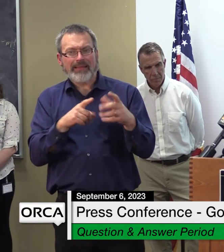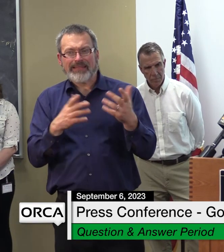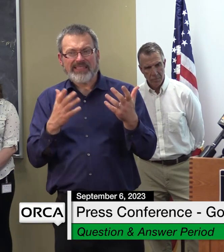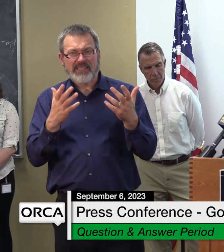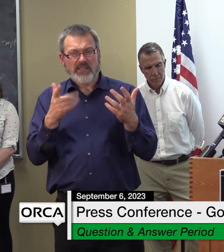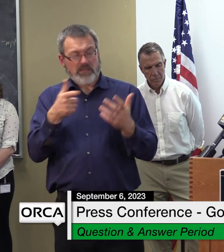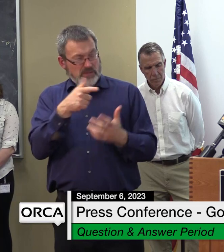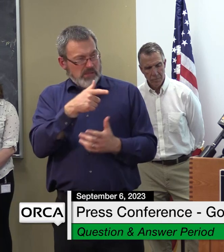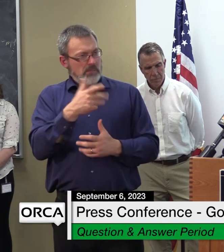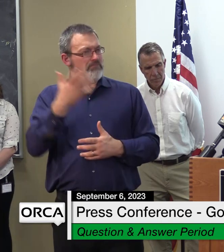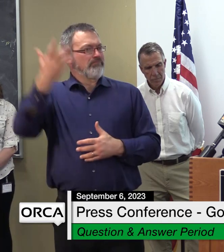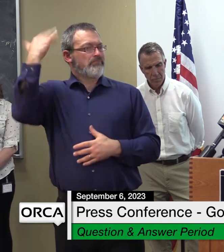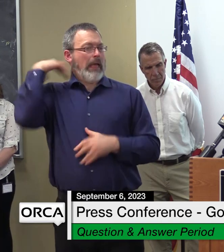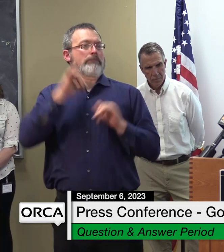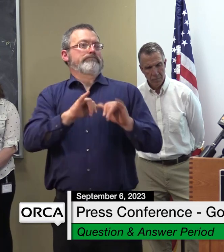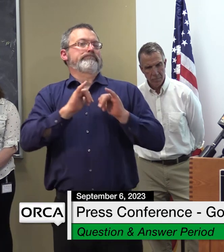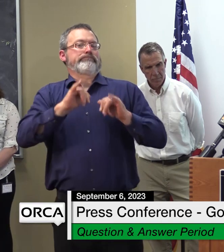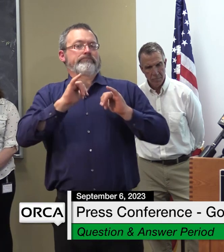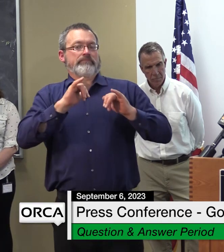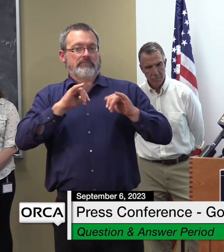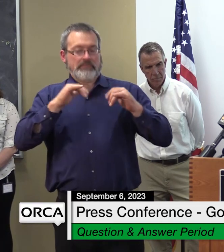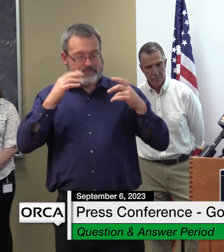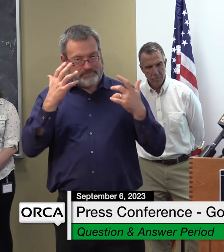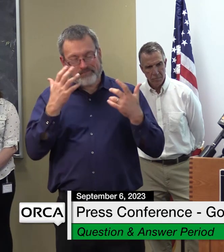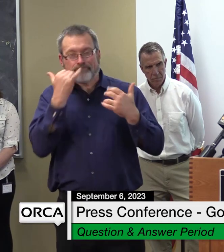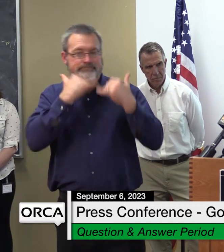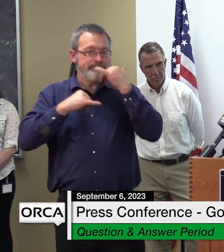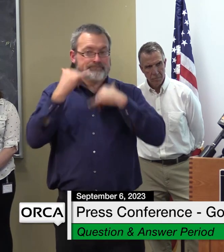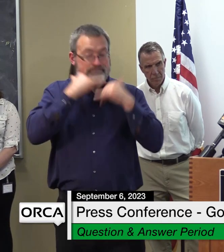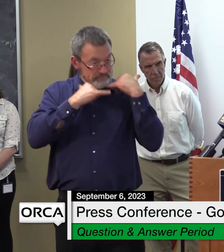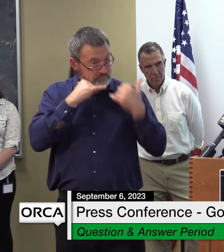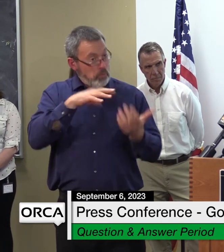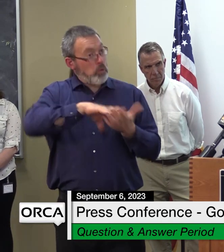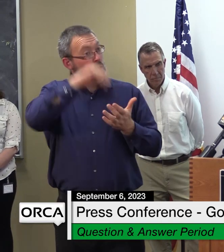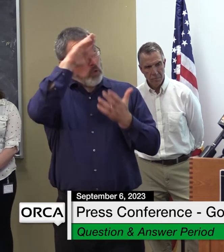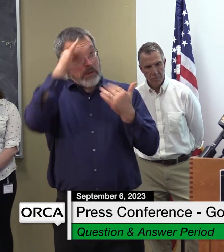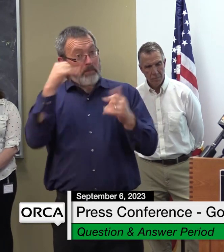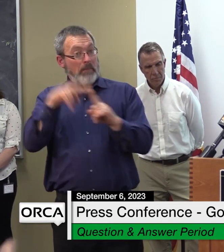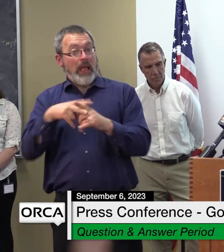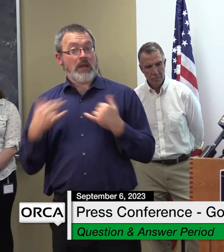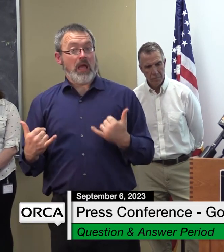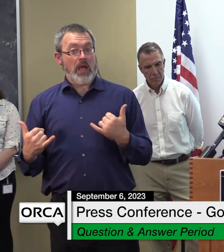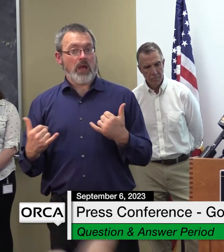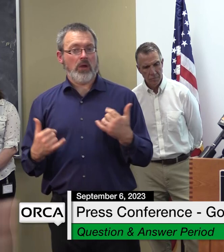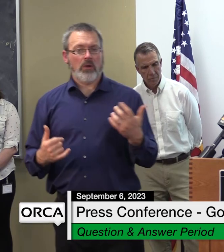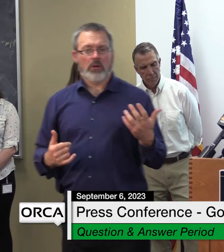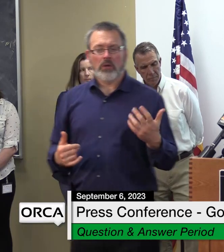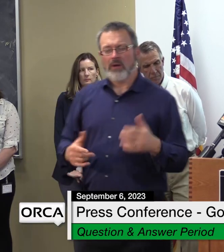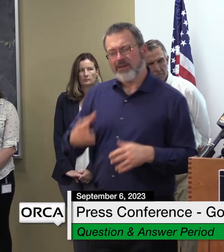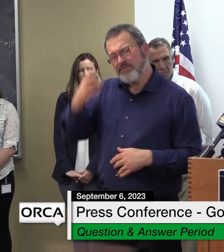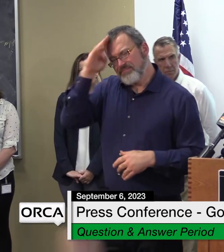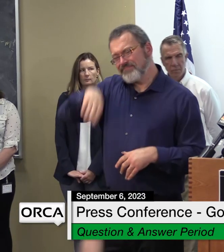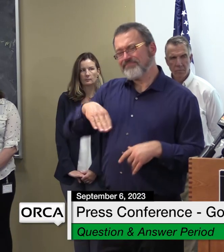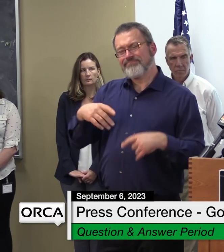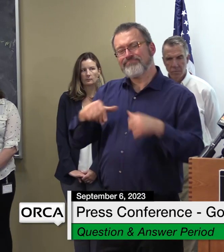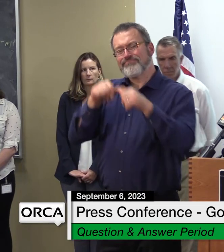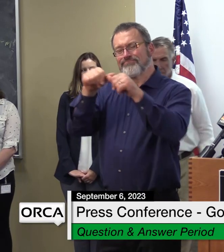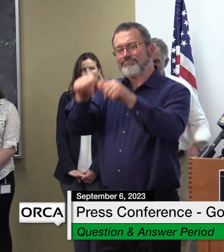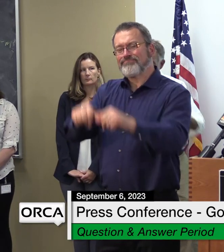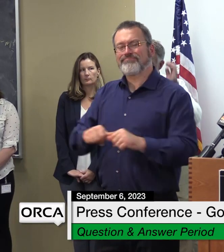from missteps made during the pandemic? Yeah, there was always lessons to be learned. We learned a lot